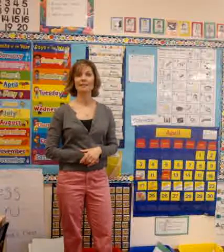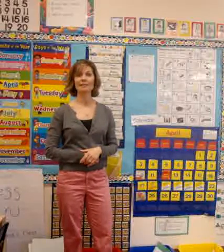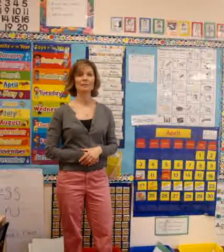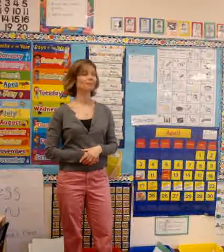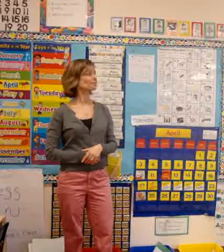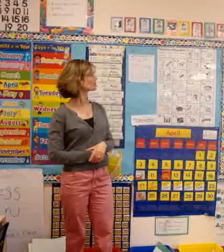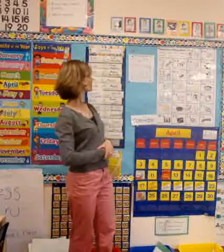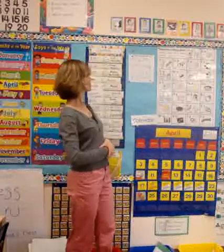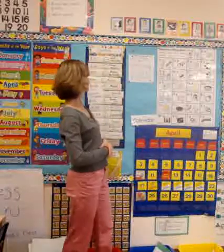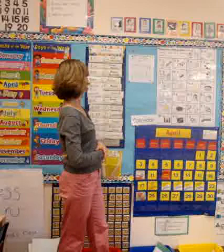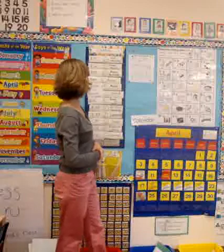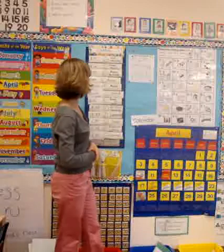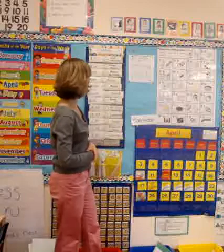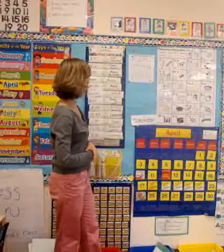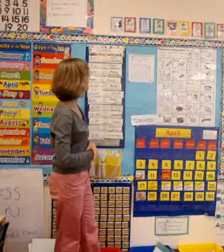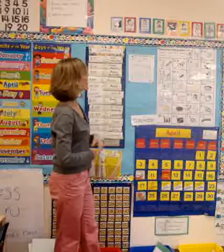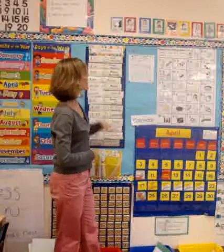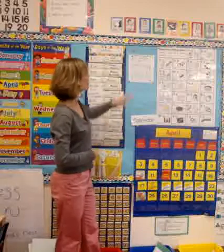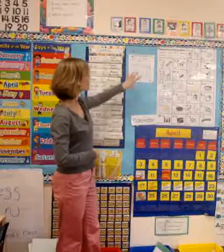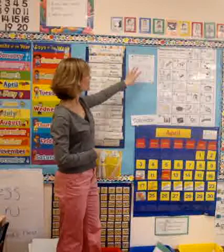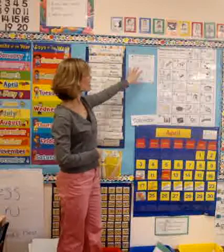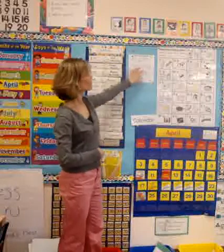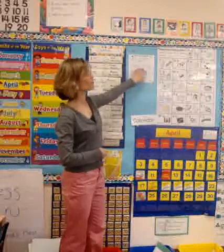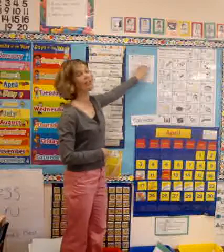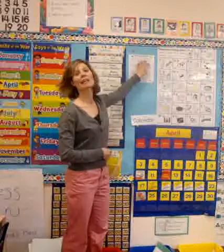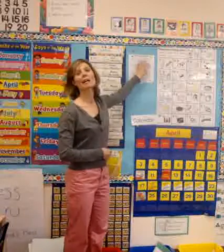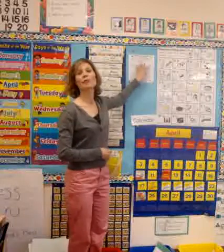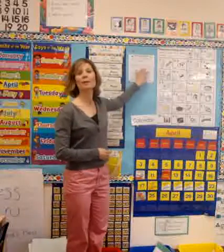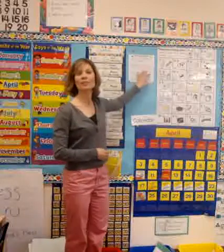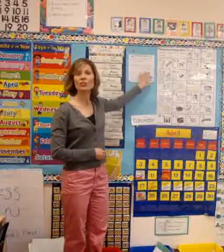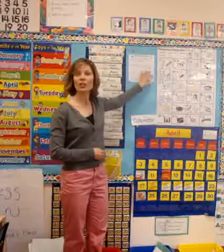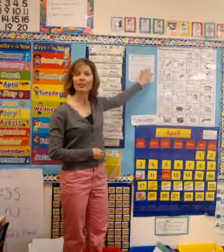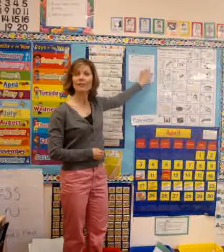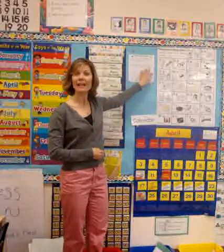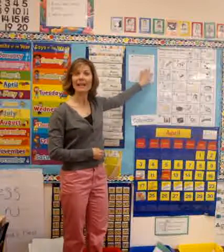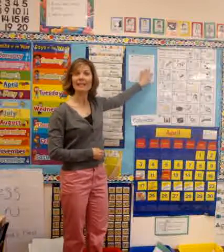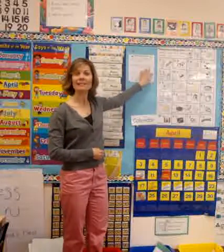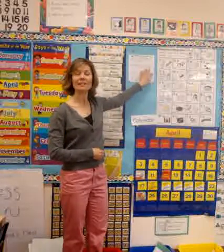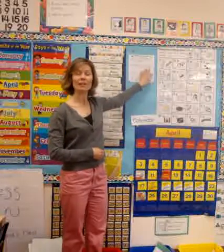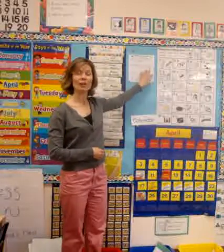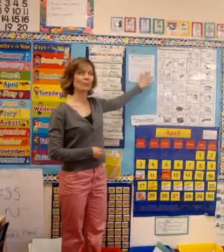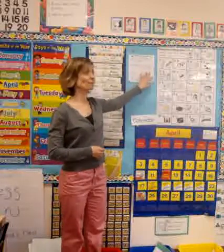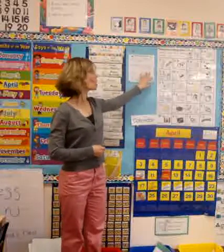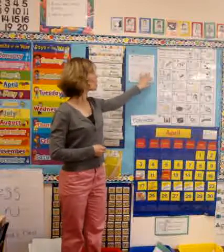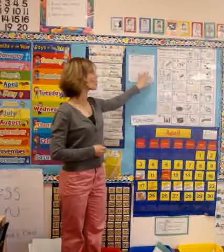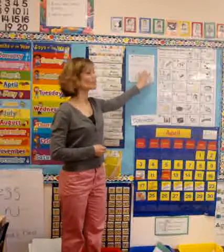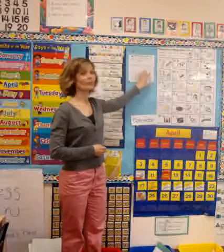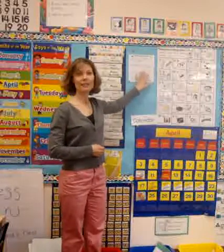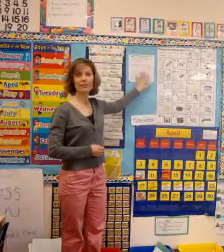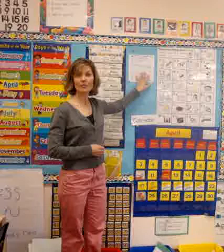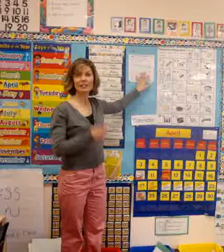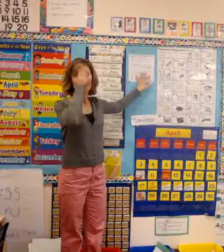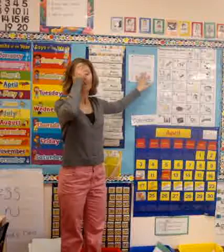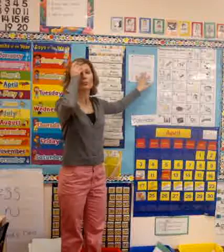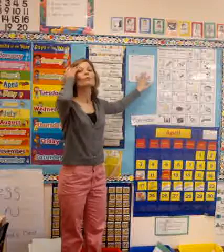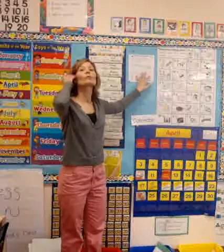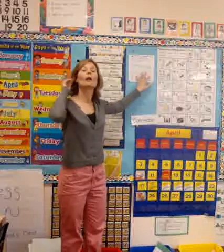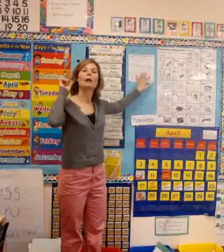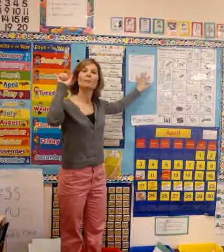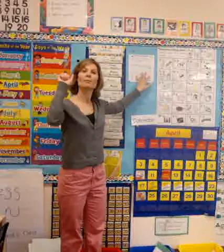signs. I also have up here an alphabet chart that has all of the letters and how